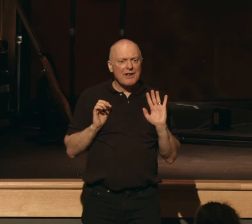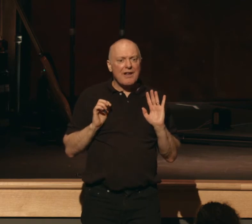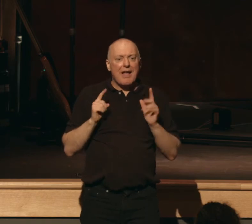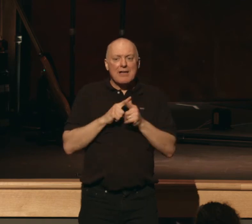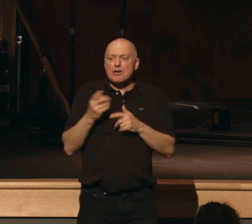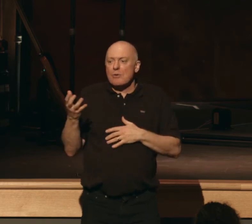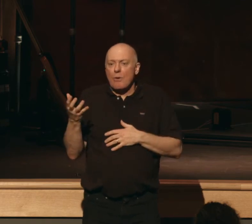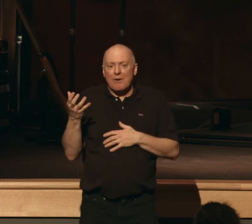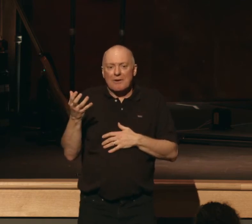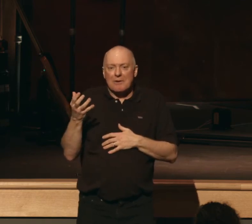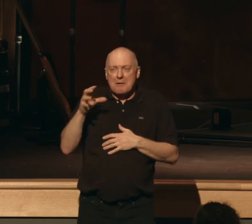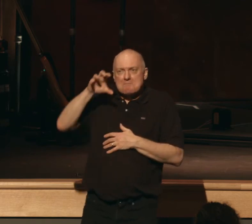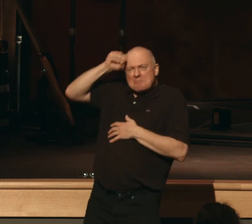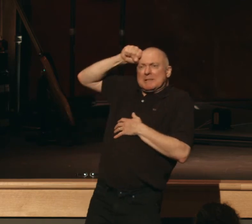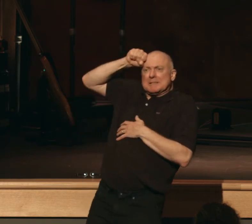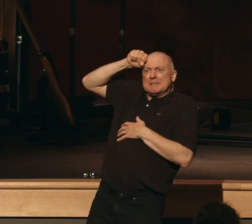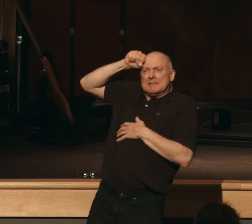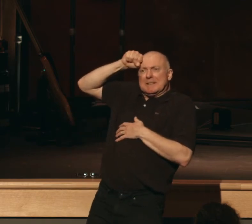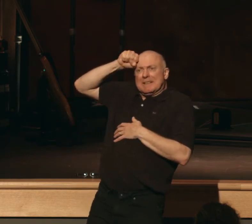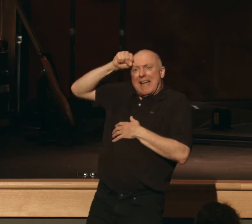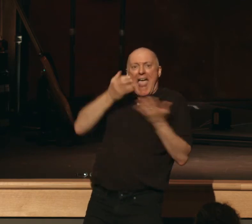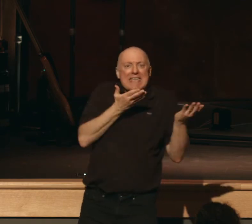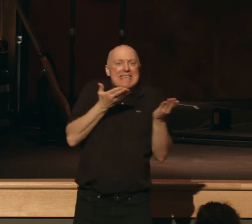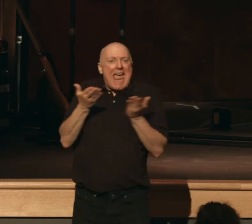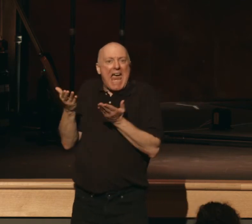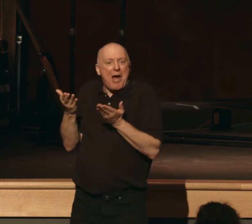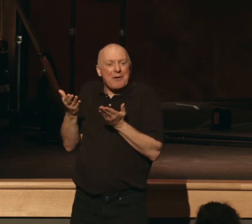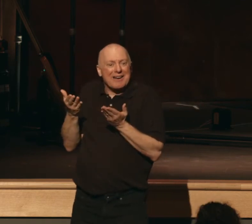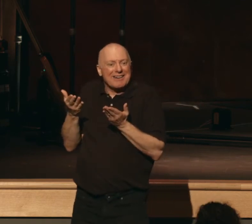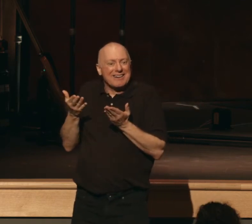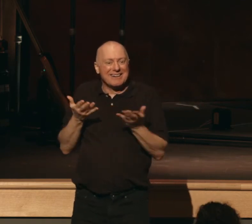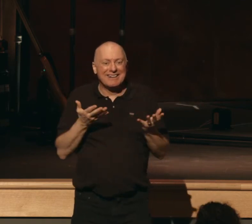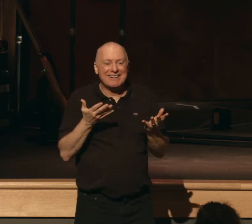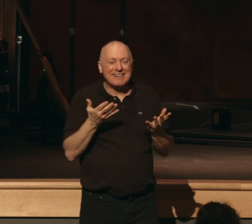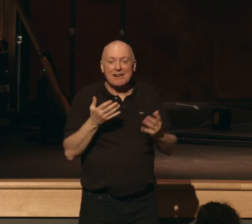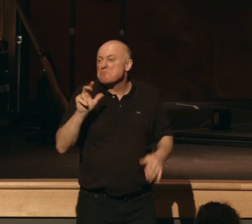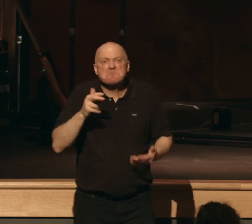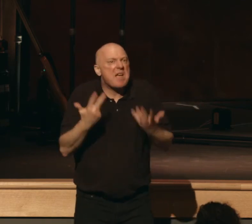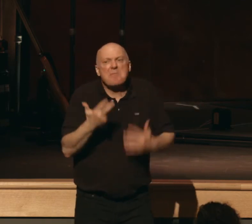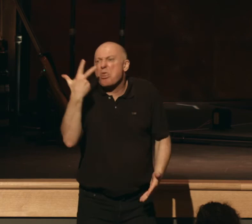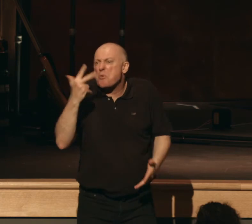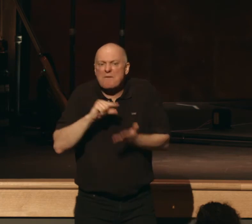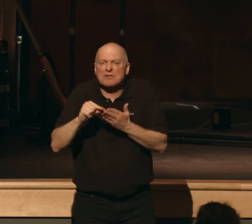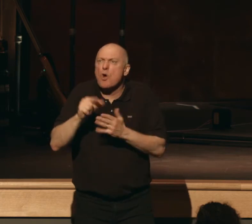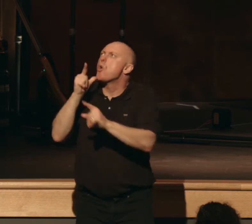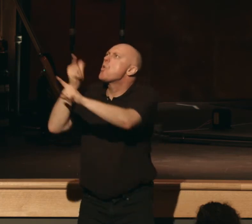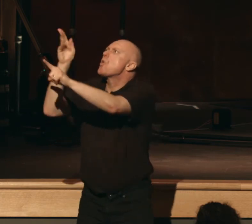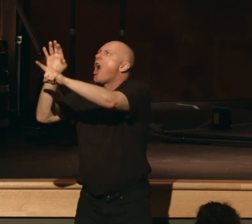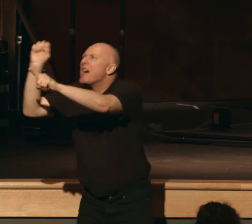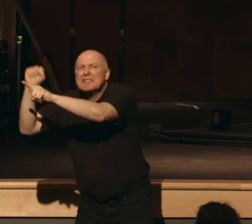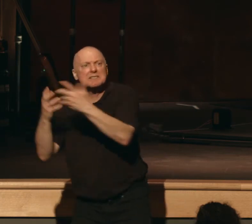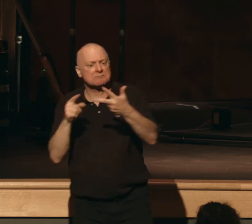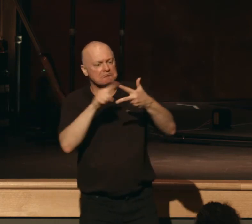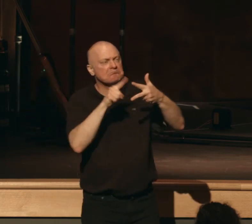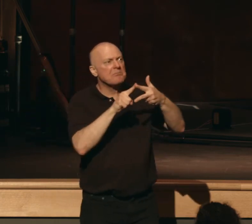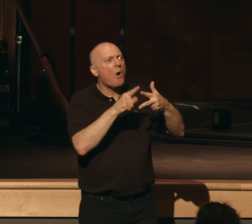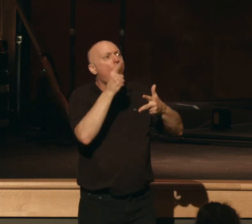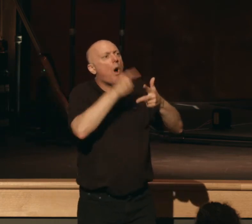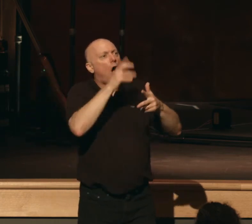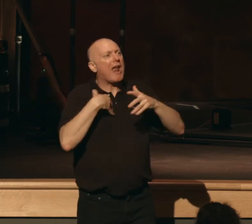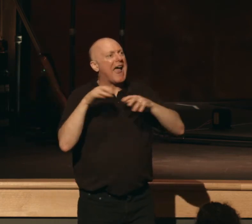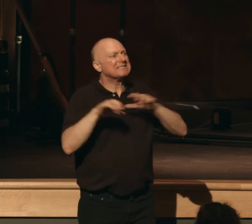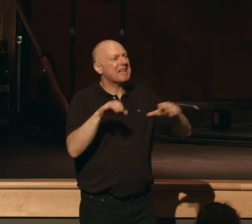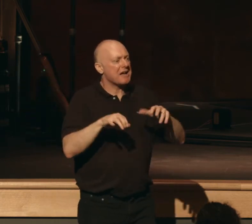and carry around in our hearts all year long? What if we had maybe even three verses, a verse about who God is, a verse about what God has